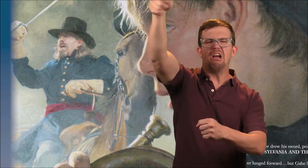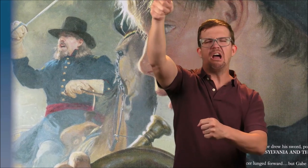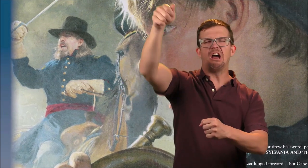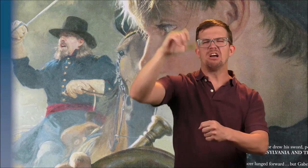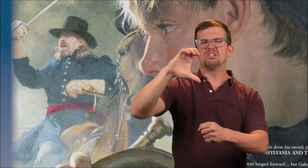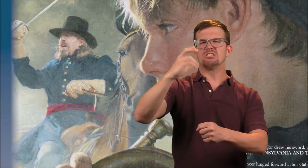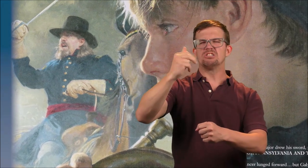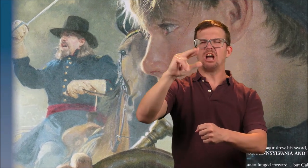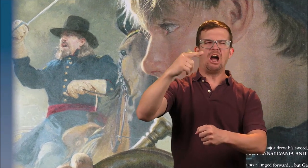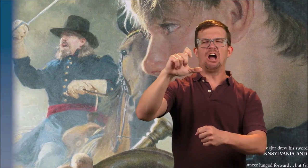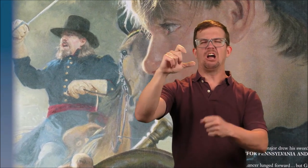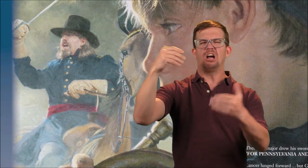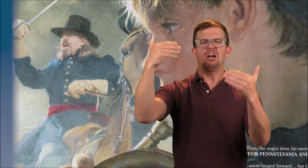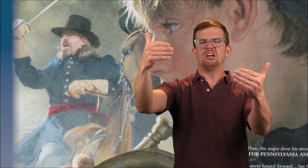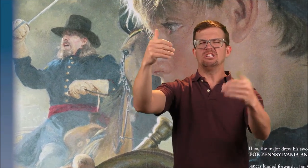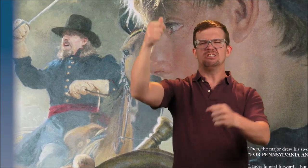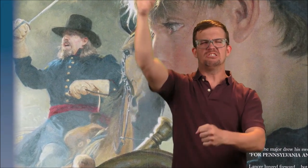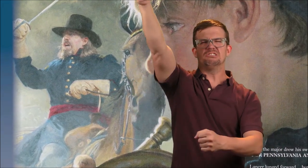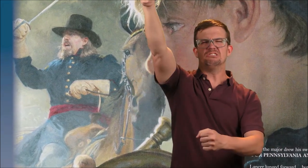Union, charge!"